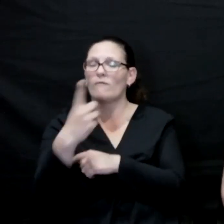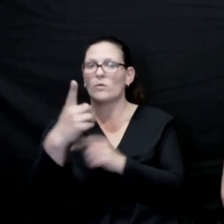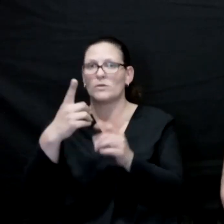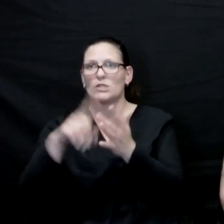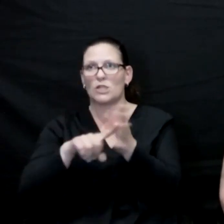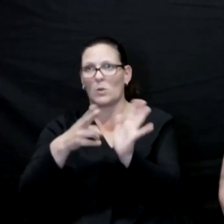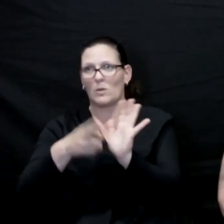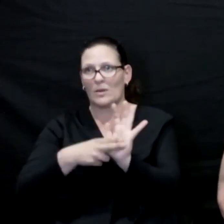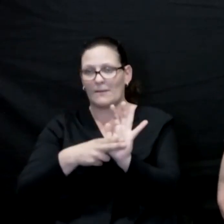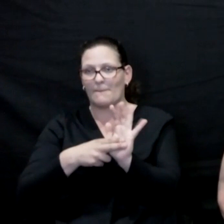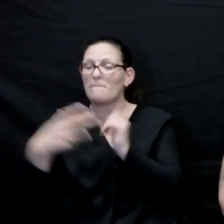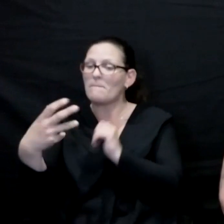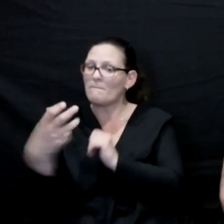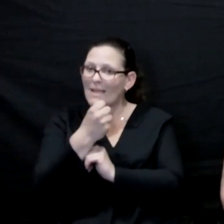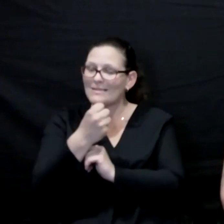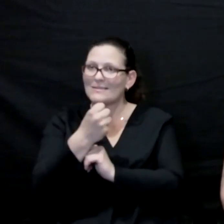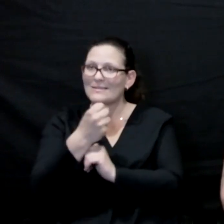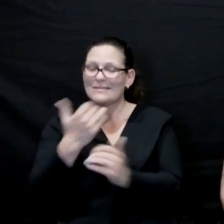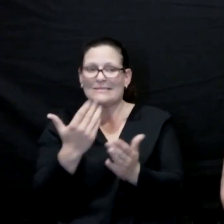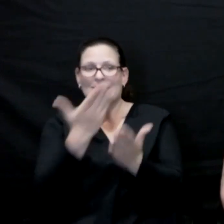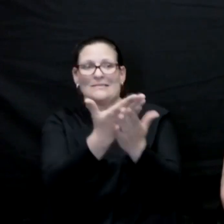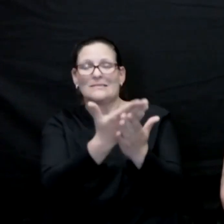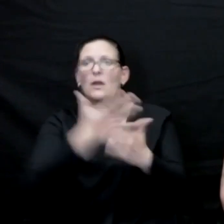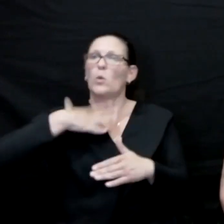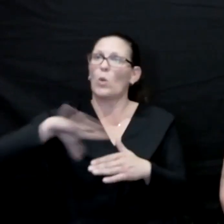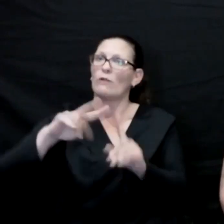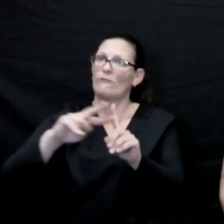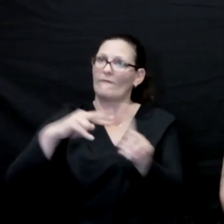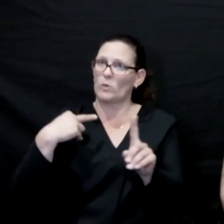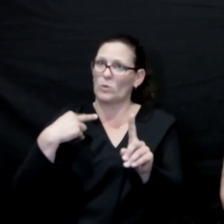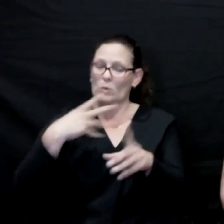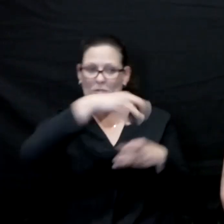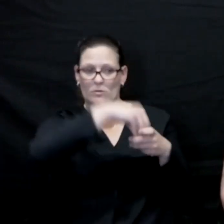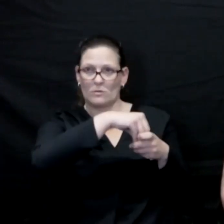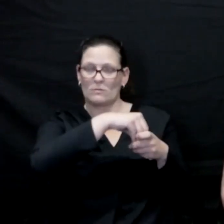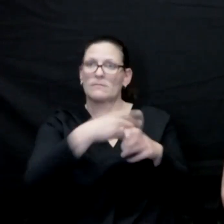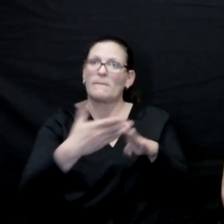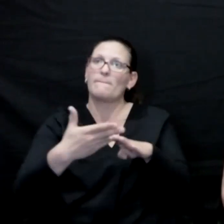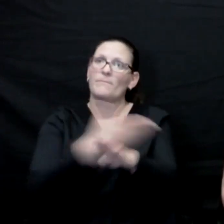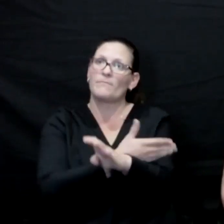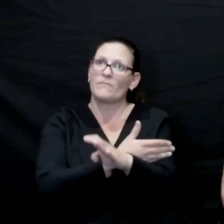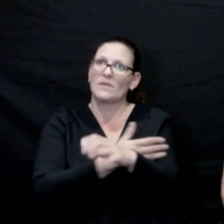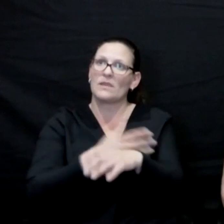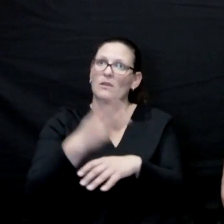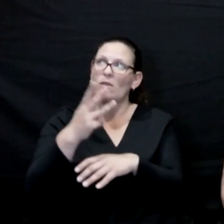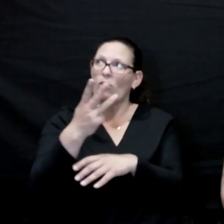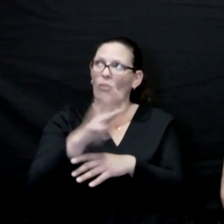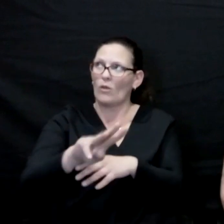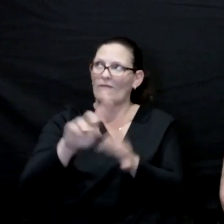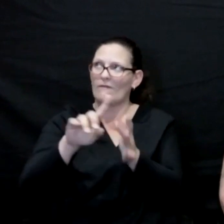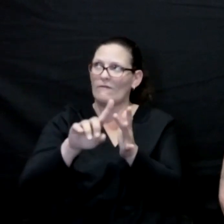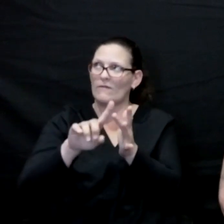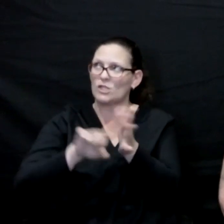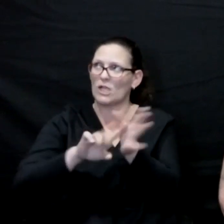submit your internal review no later than the 30th of January. Okay, so remember